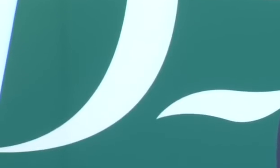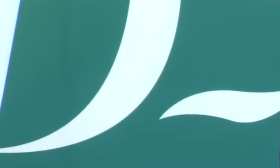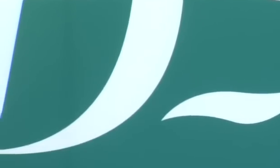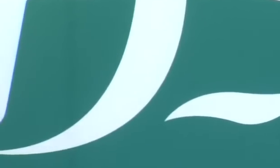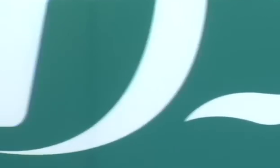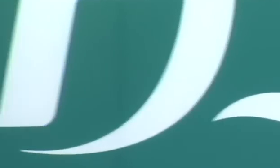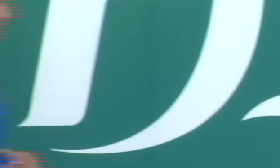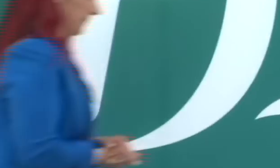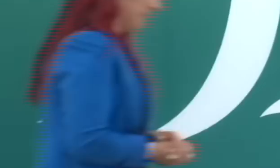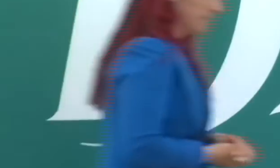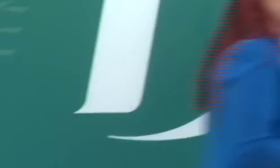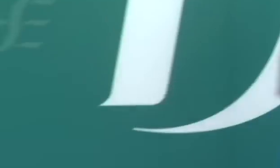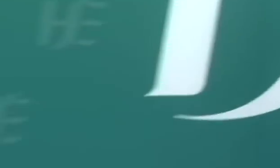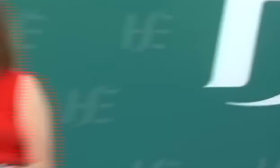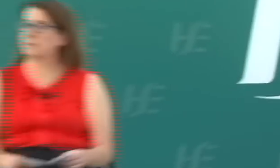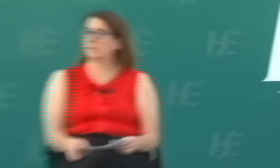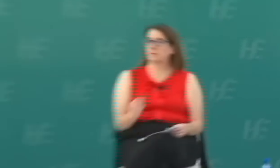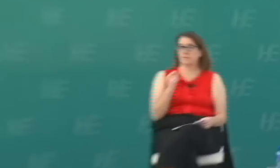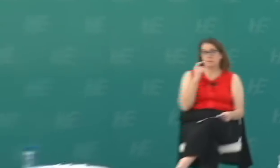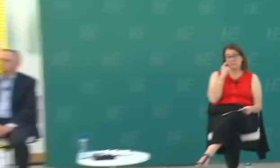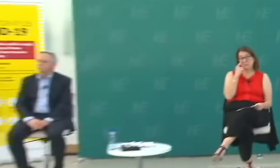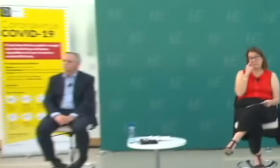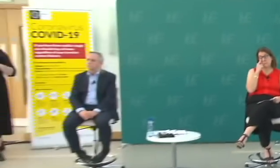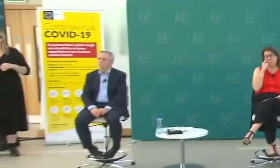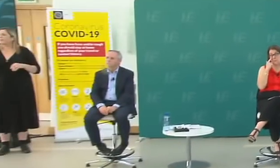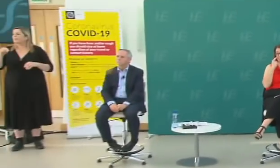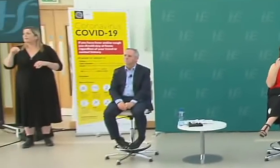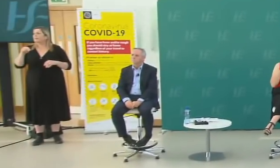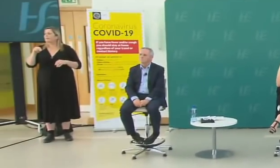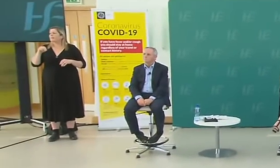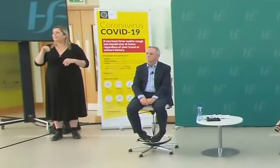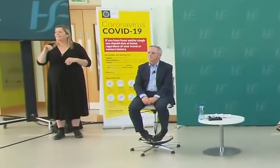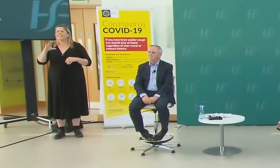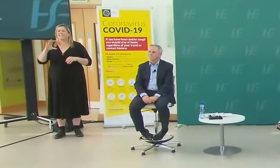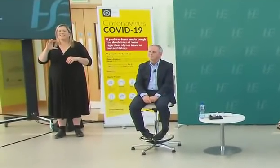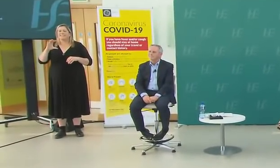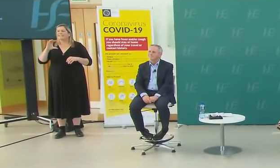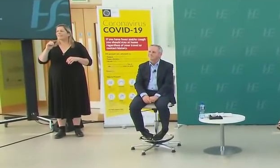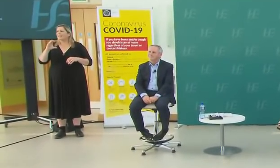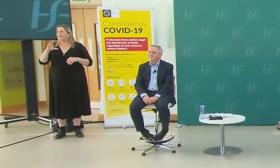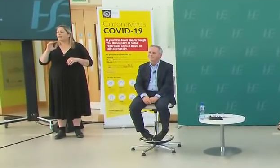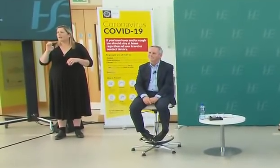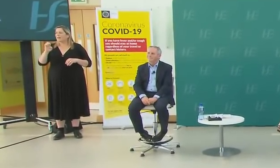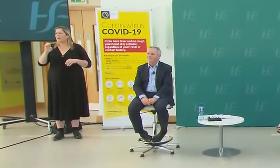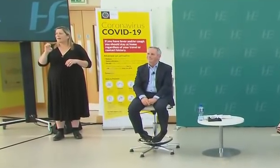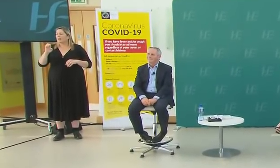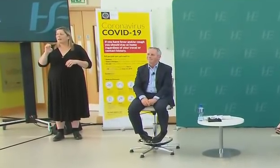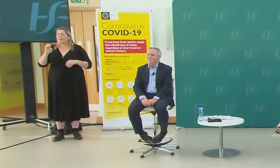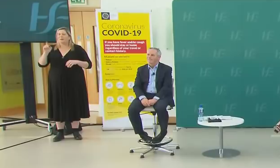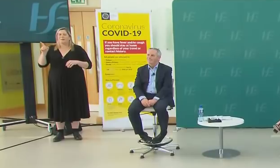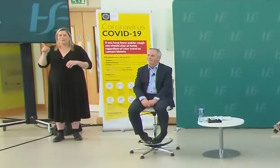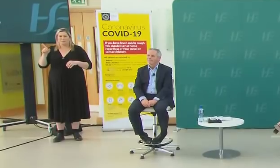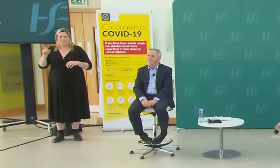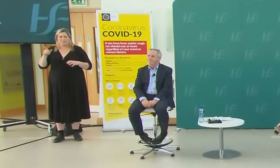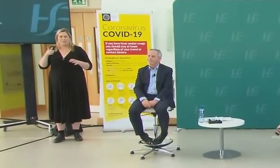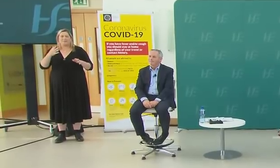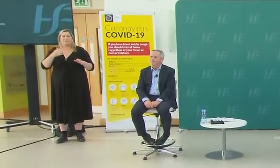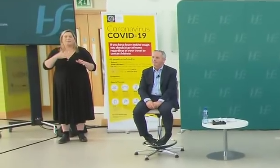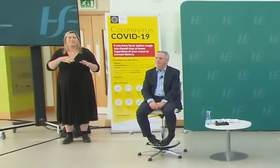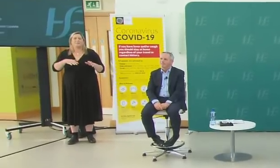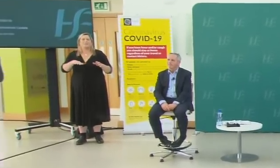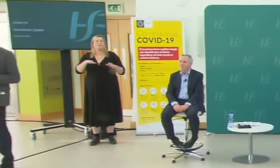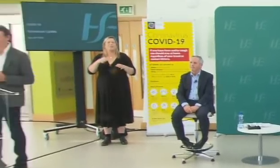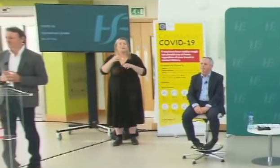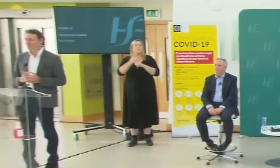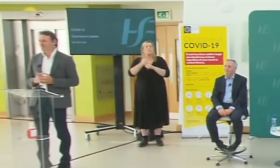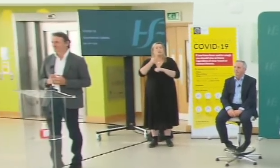Okay, so Nicole, has Berla no Askelga? Osberla, away. So just in relation to the